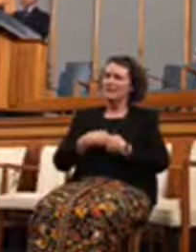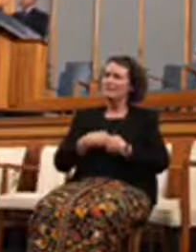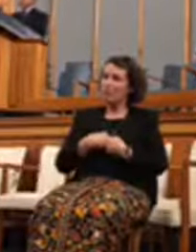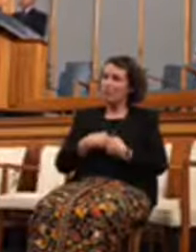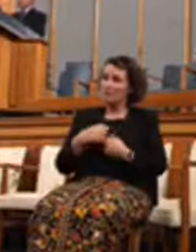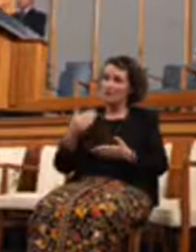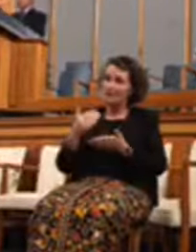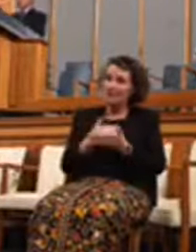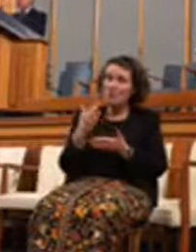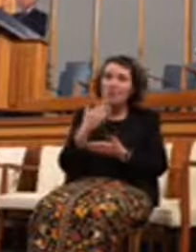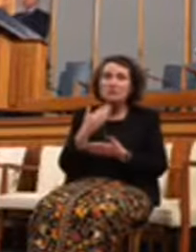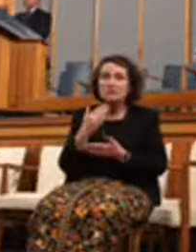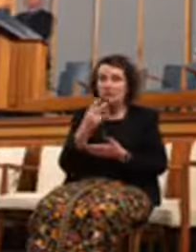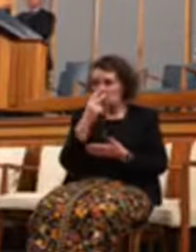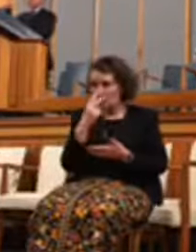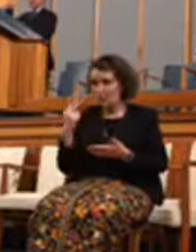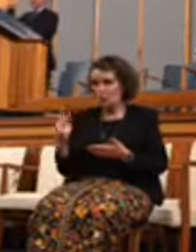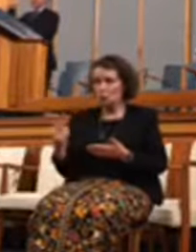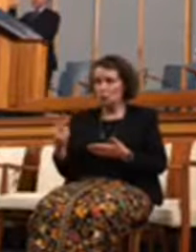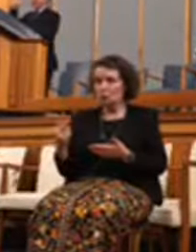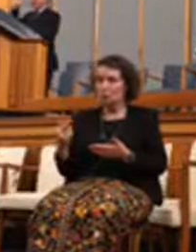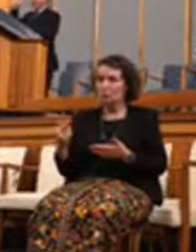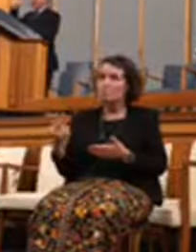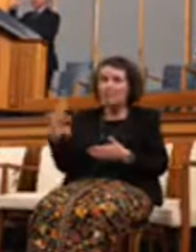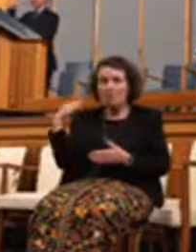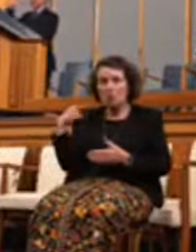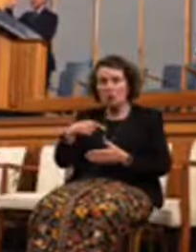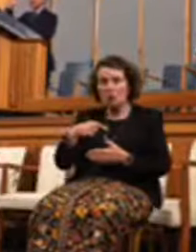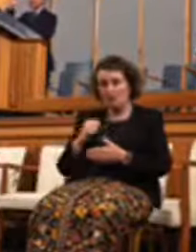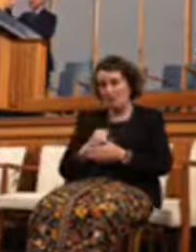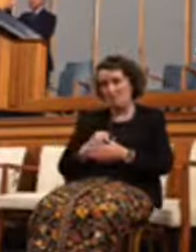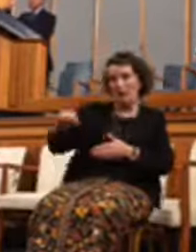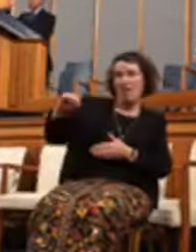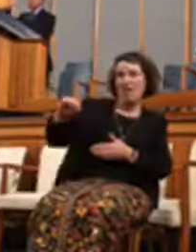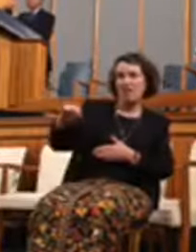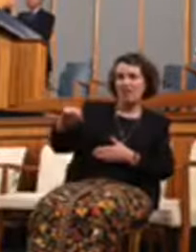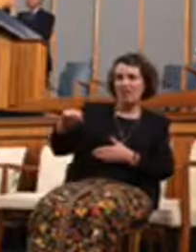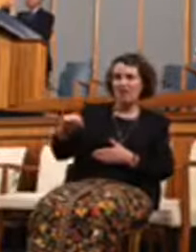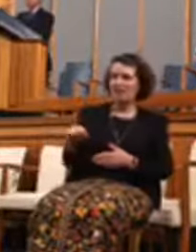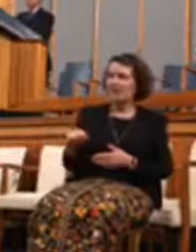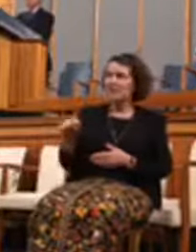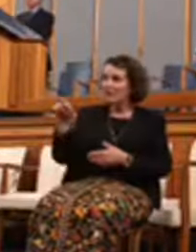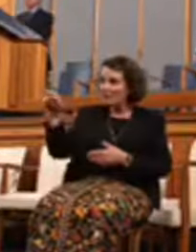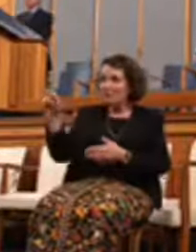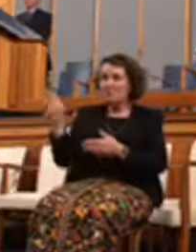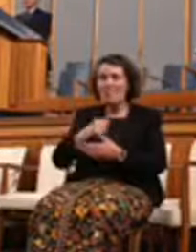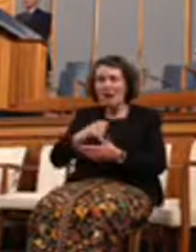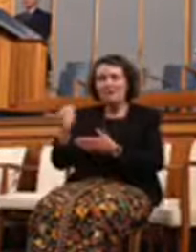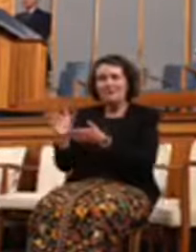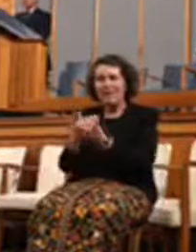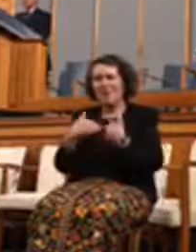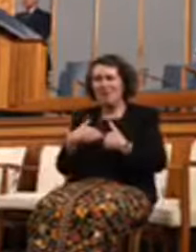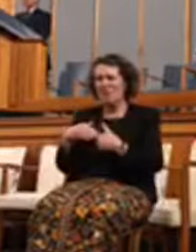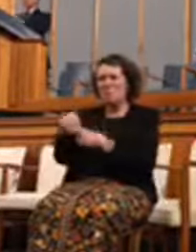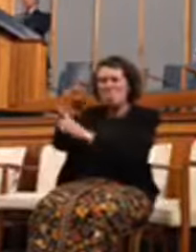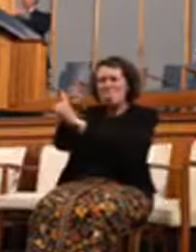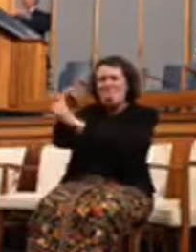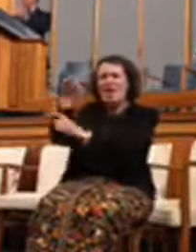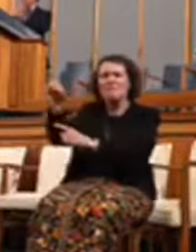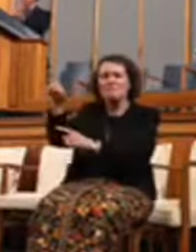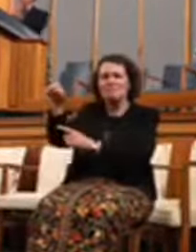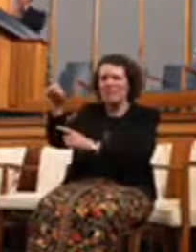22, rebellious. I have insulted and offended my Savior. I lived just for myself,